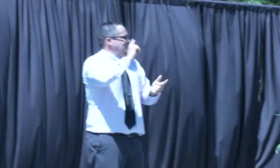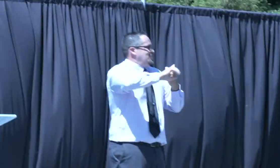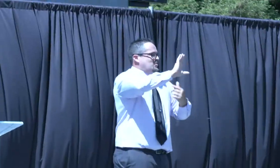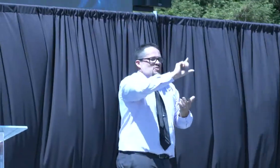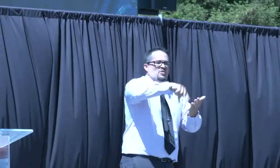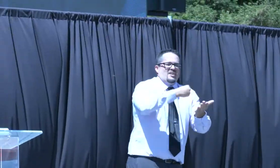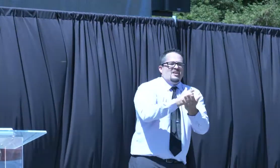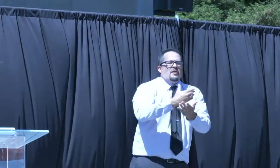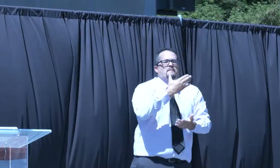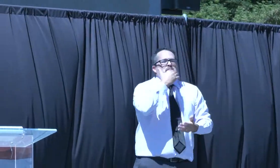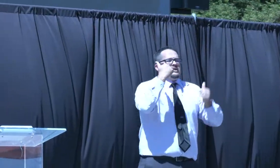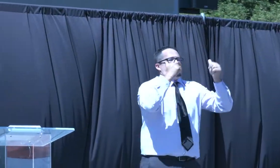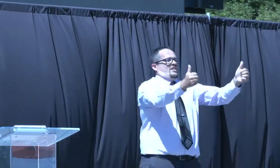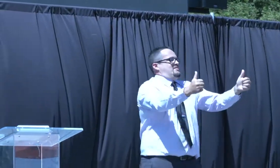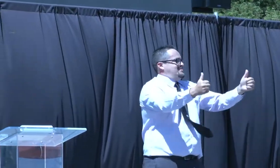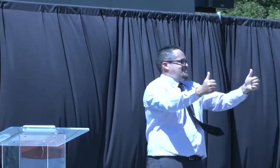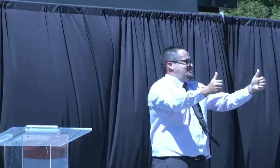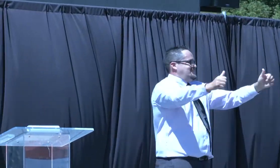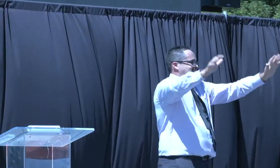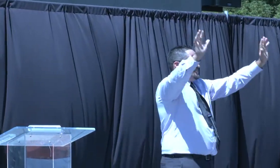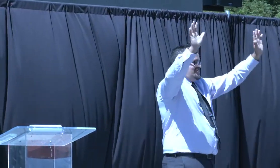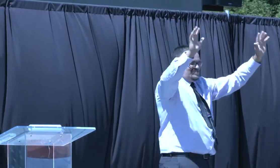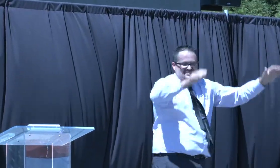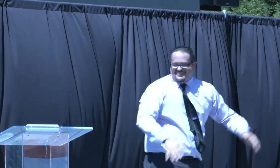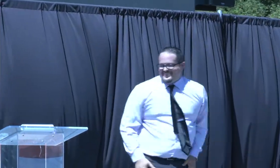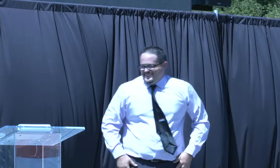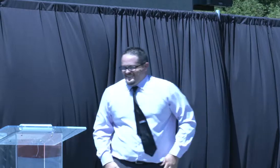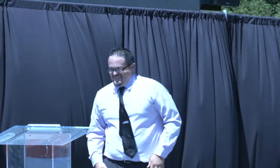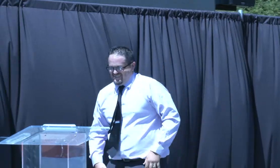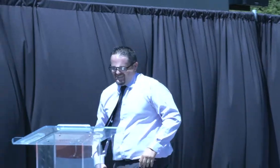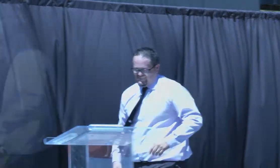Congratulations, graduates, and best of luck.